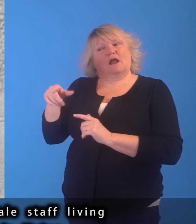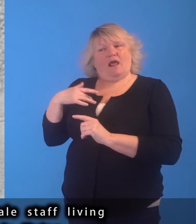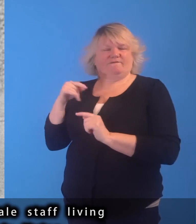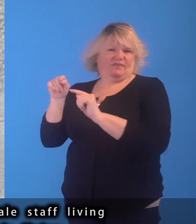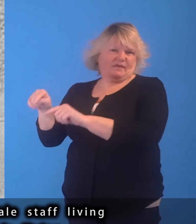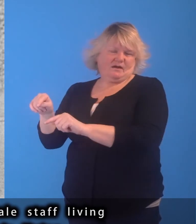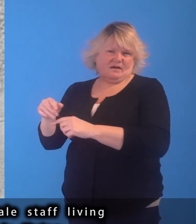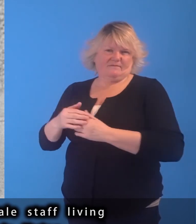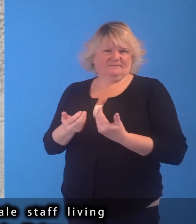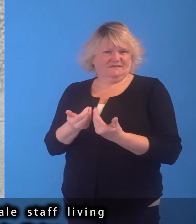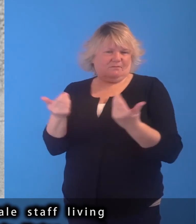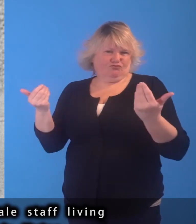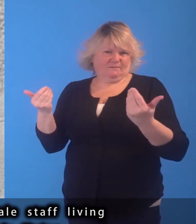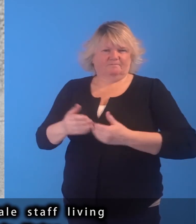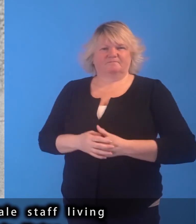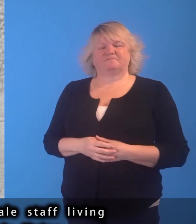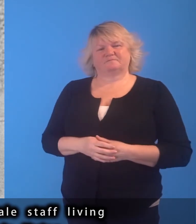Crawford,